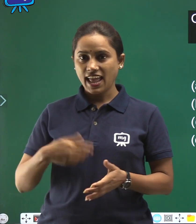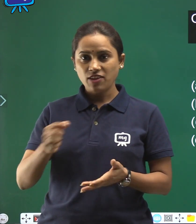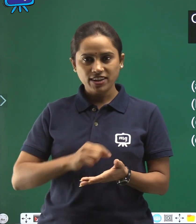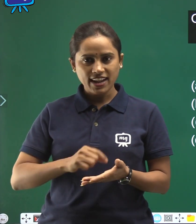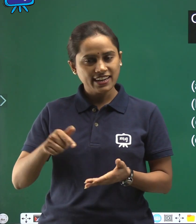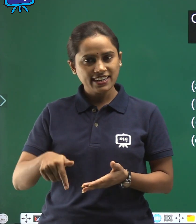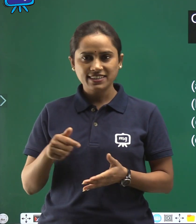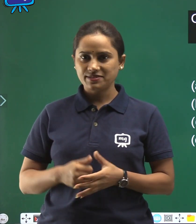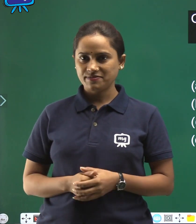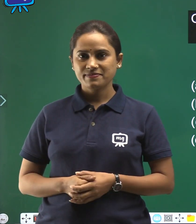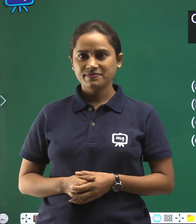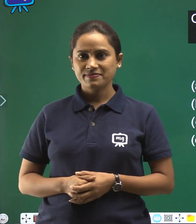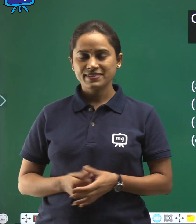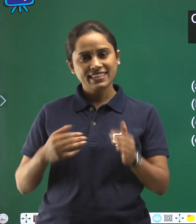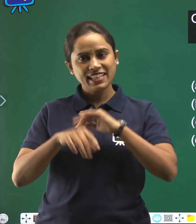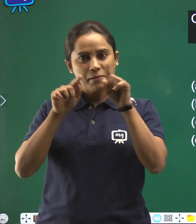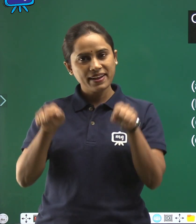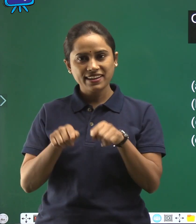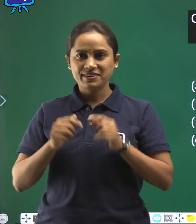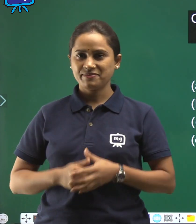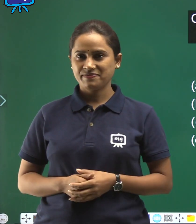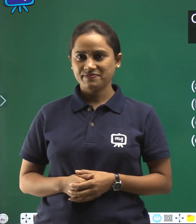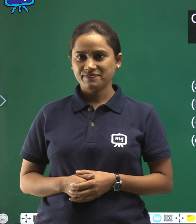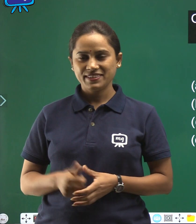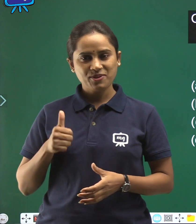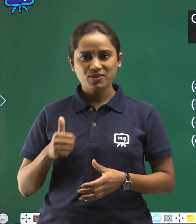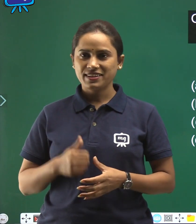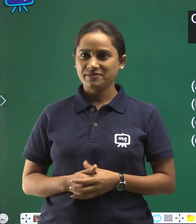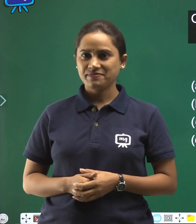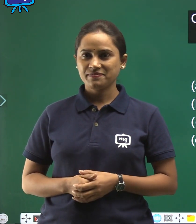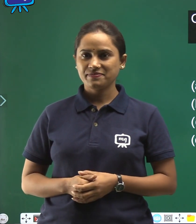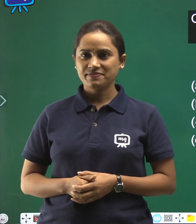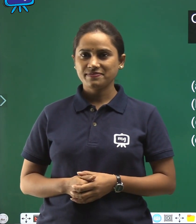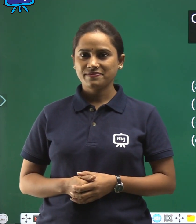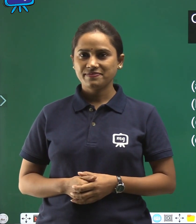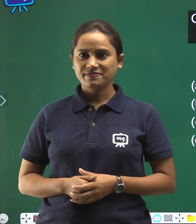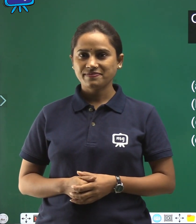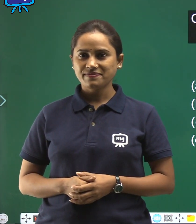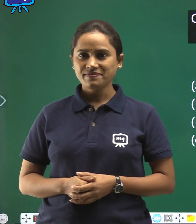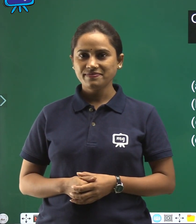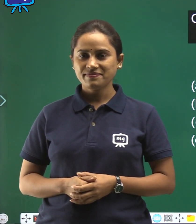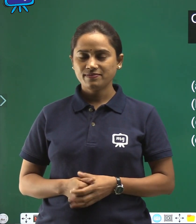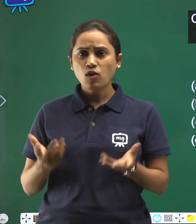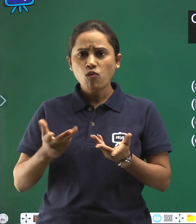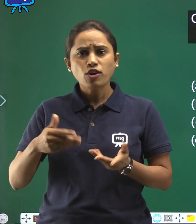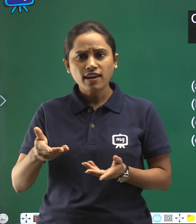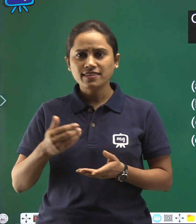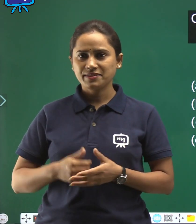write it in the bracket. Okay. What are